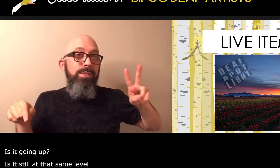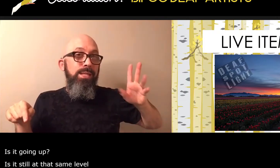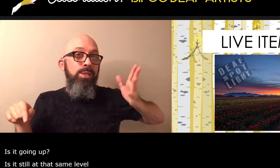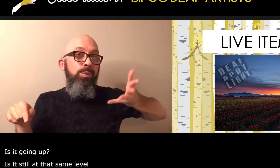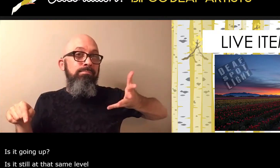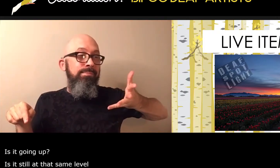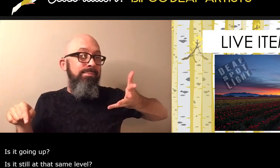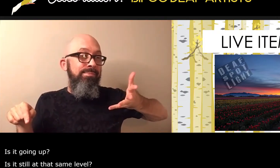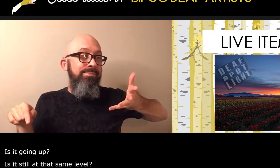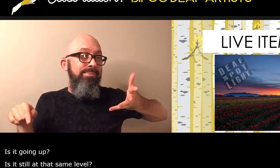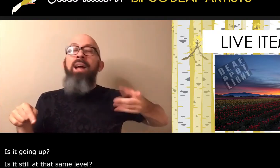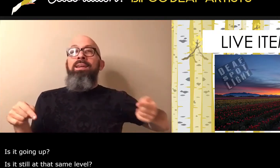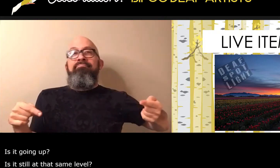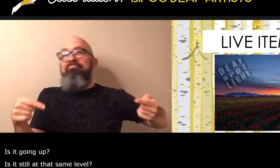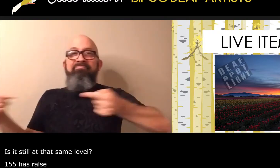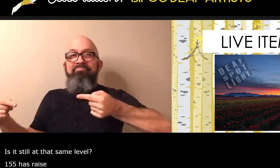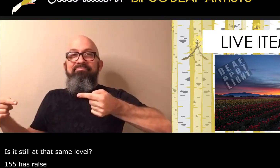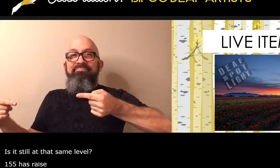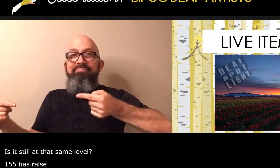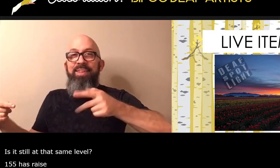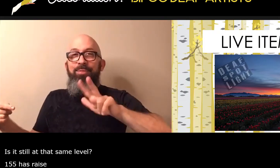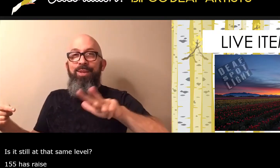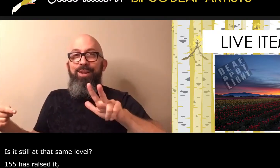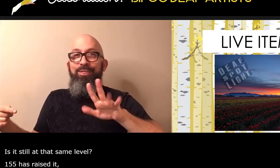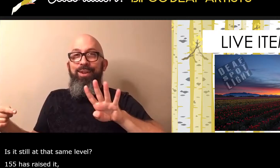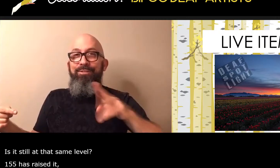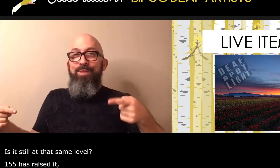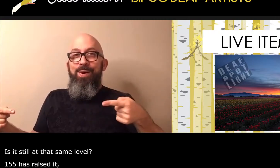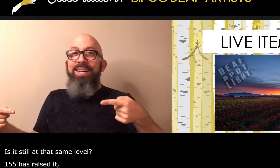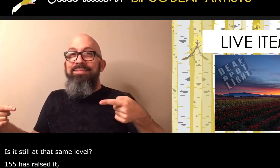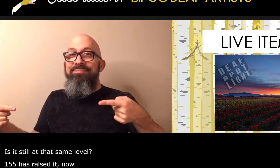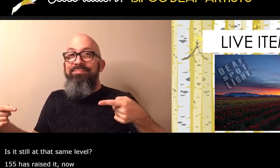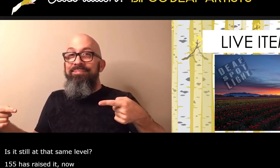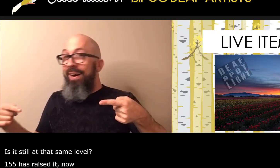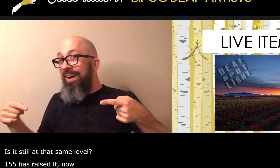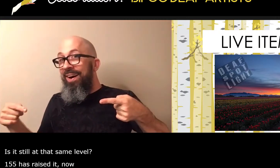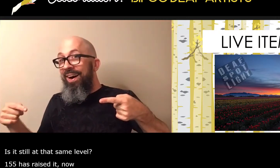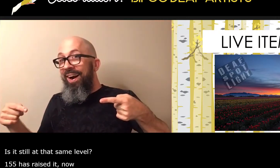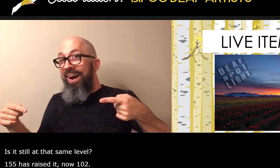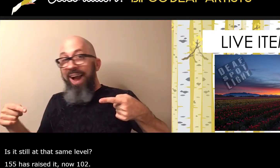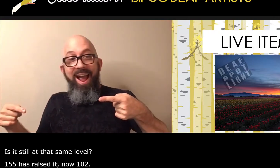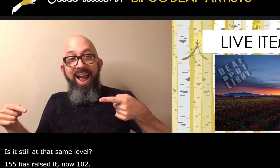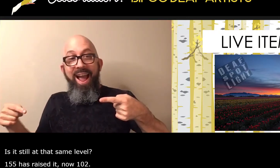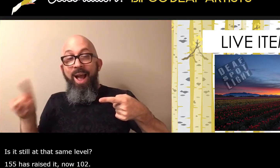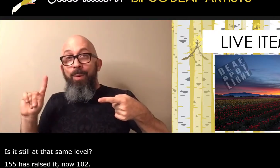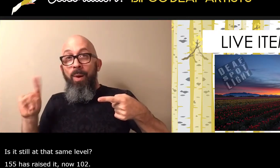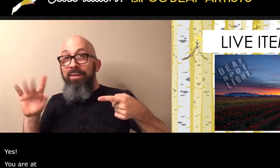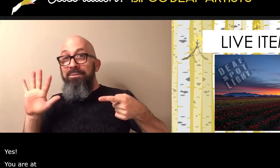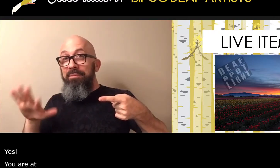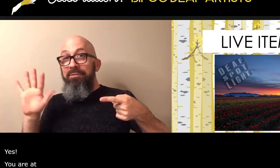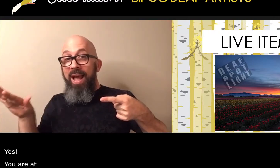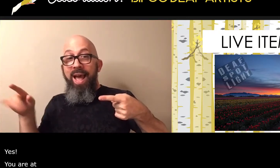155 has raised it, now 102. Yes, you're at 334.